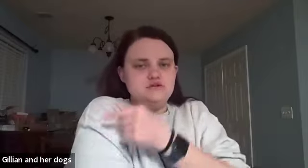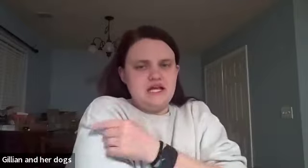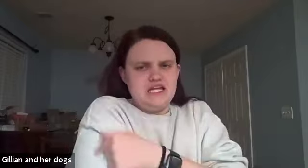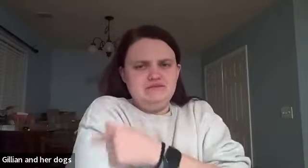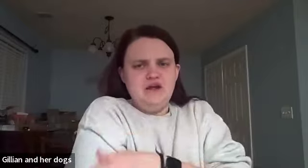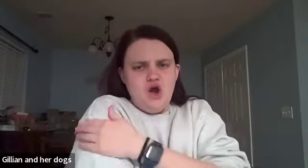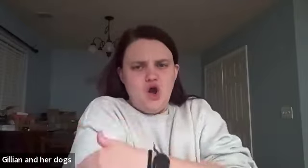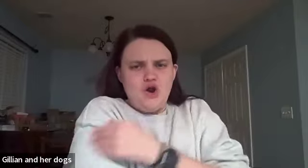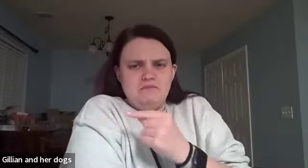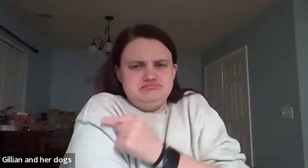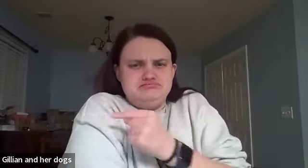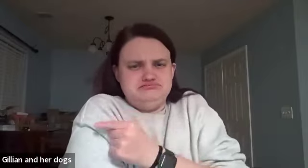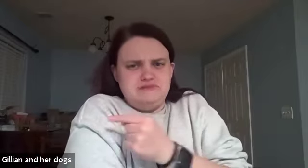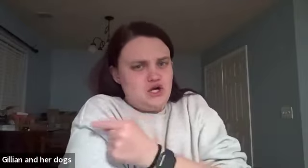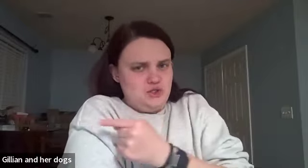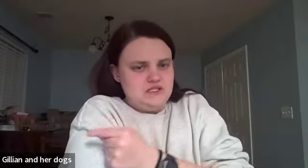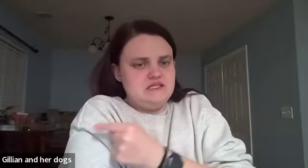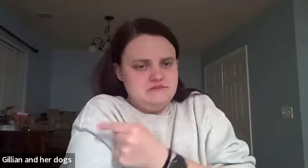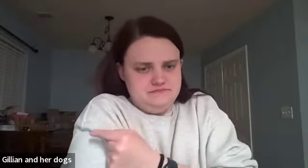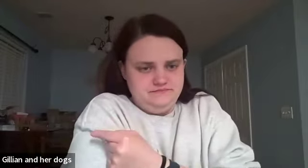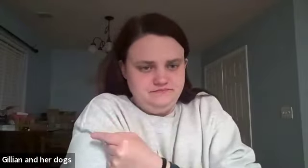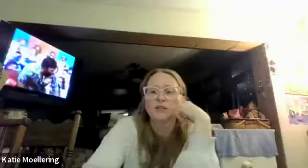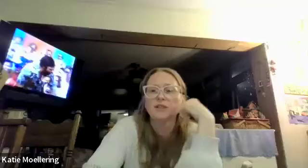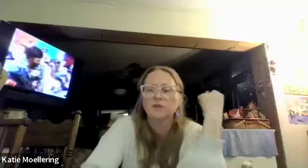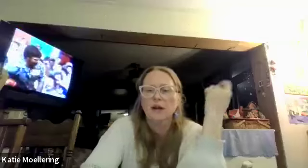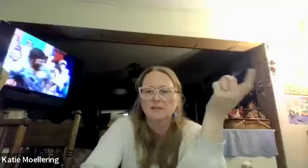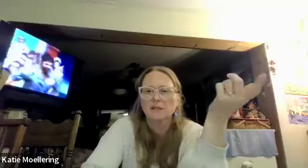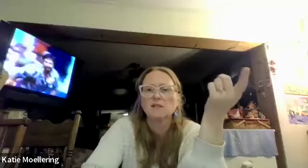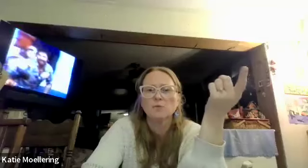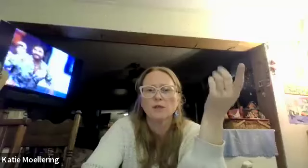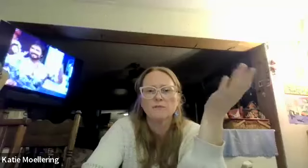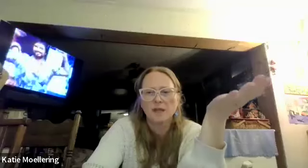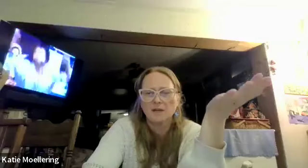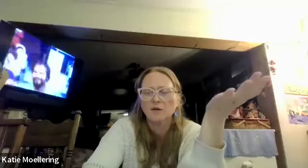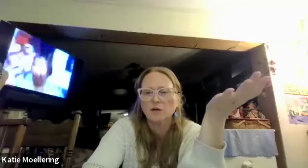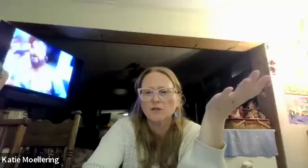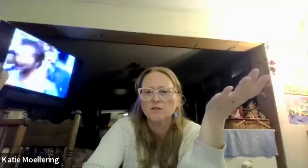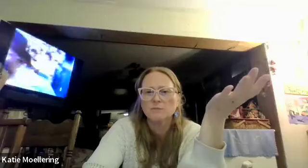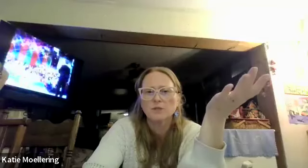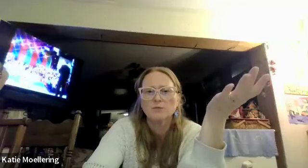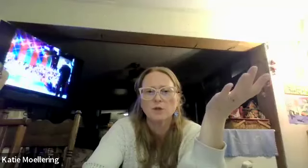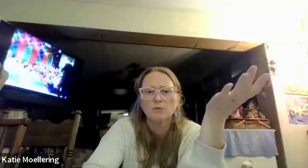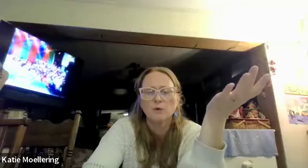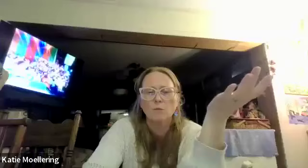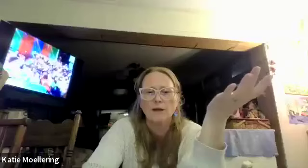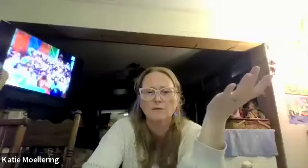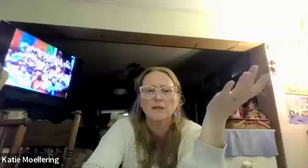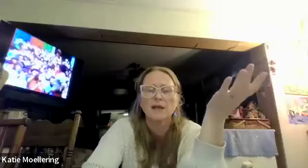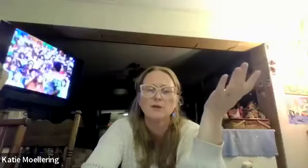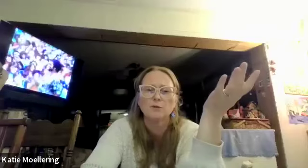do like it arm, it hurts. So, Jillian, if you're asking someone if they are hurt, but you don't know where, like, how do